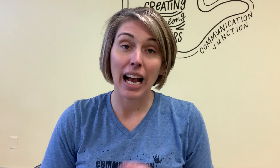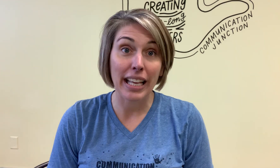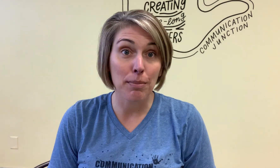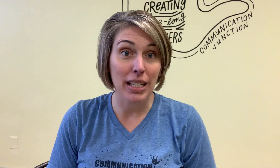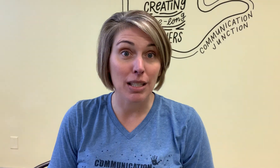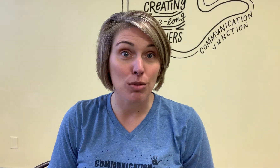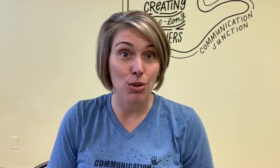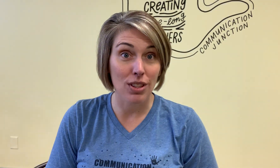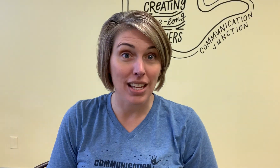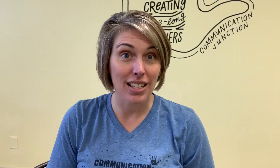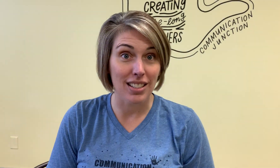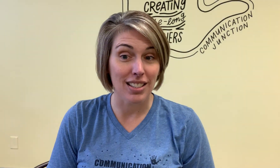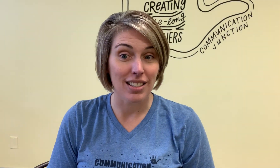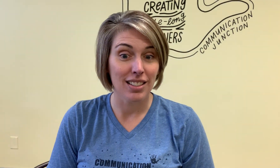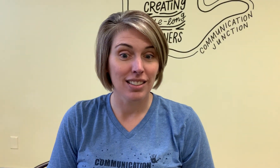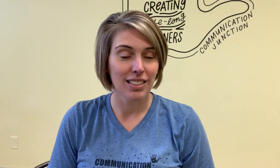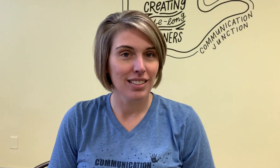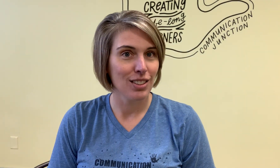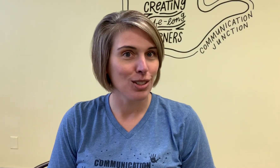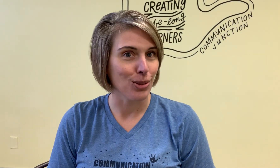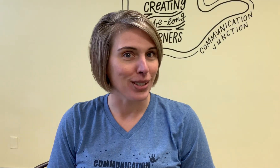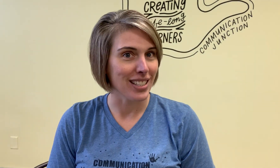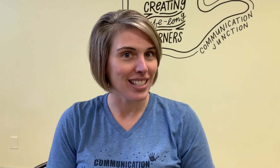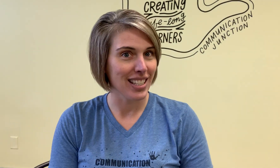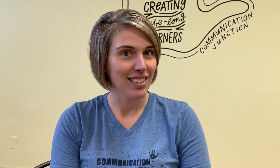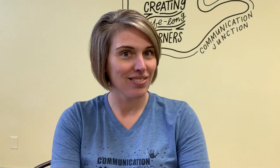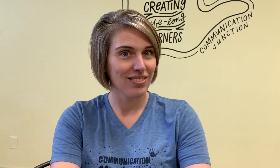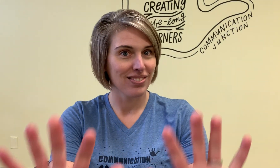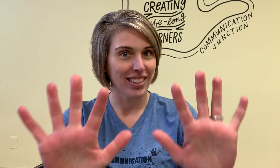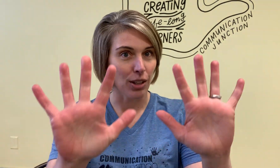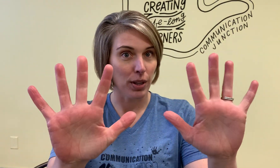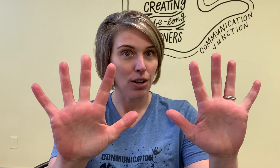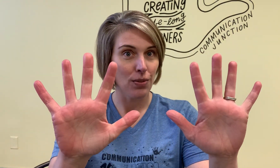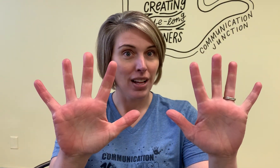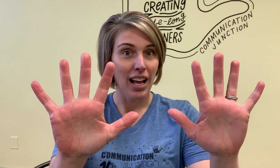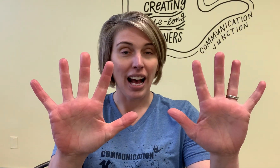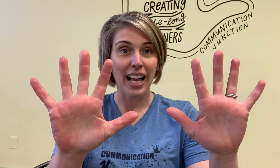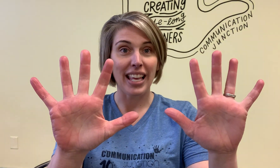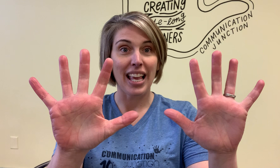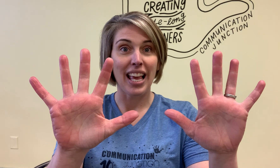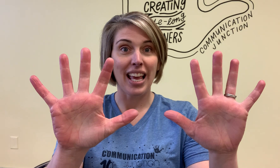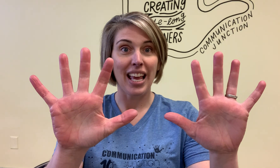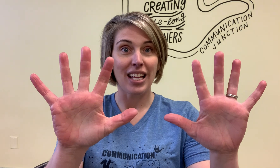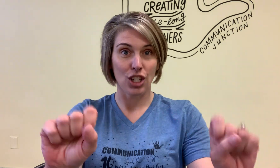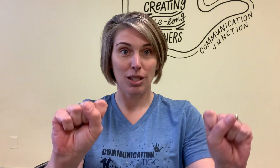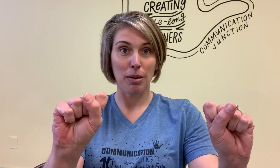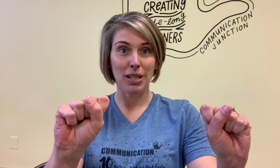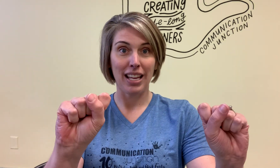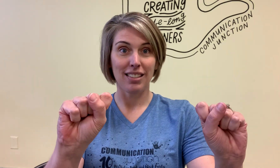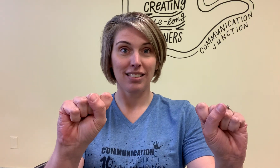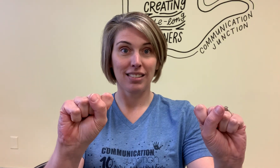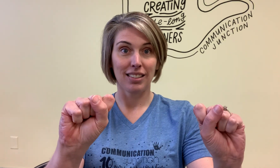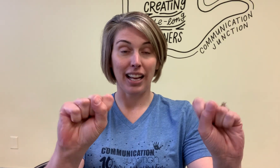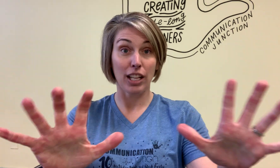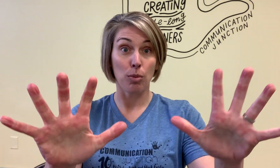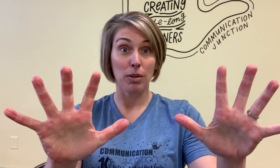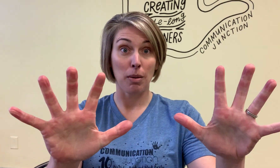can make them do things. Do you want to see? Here we go. I can shut them up tight. I can open them up